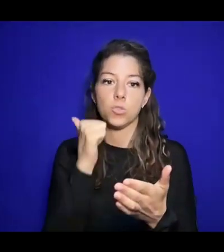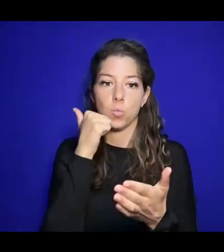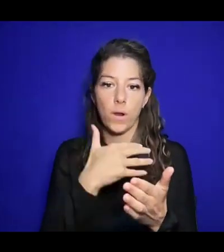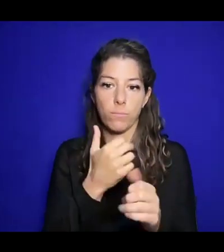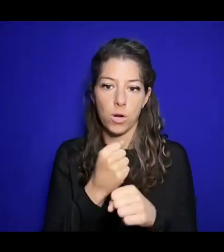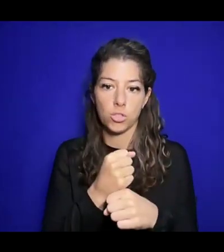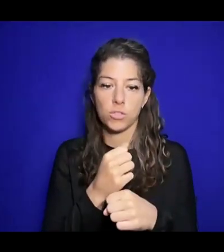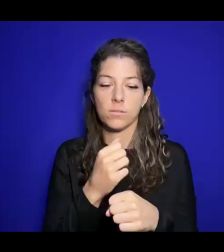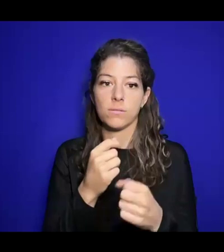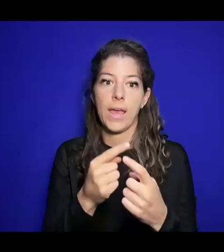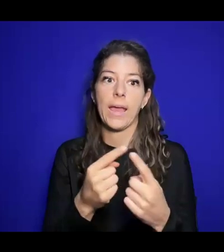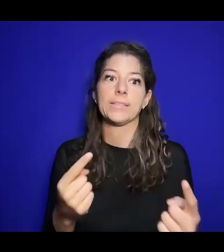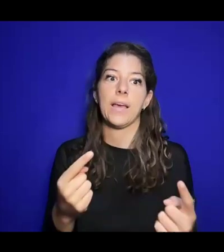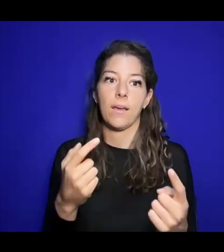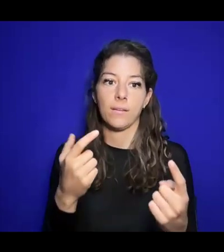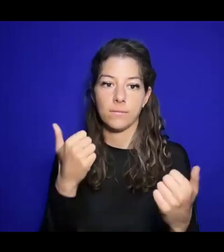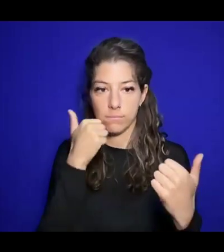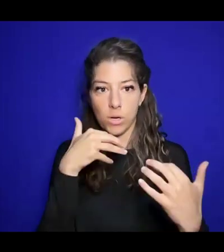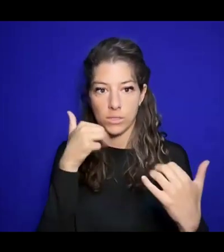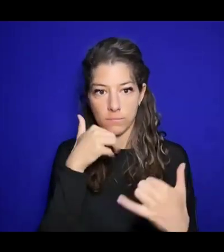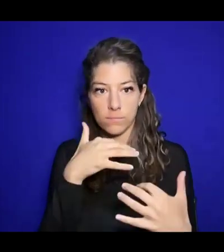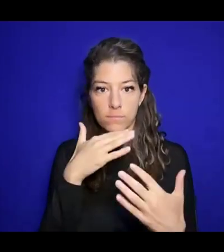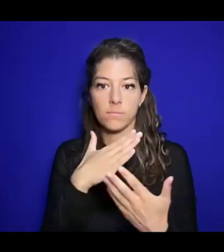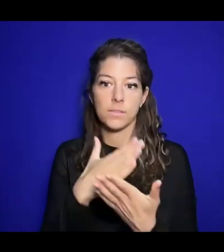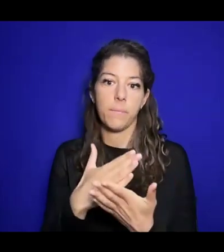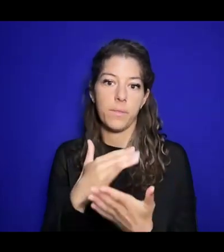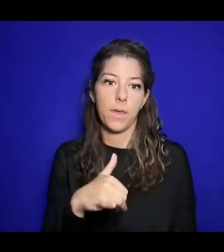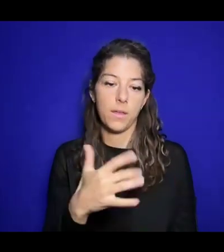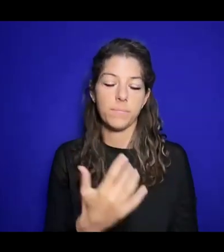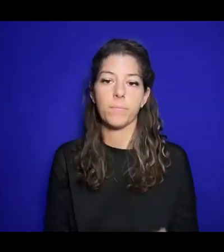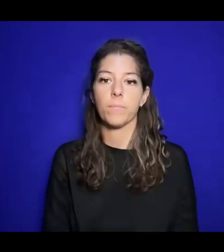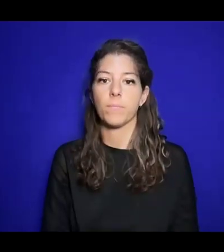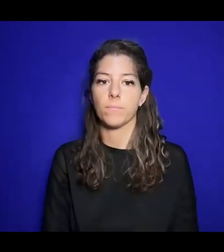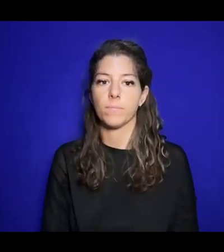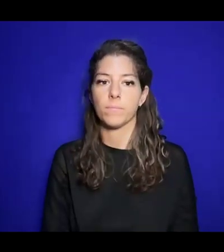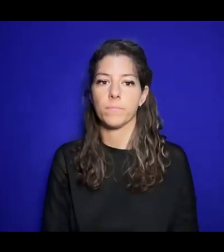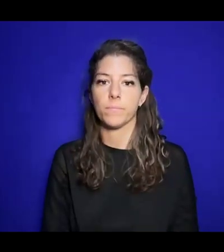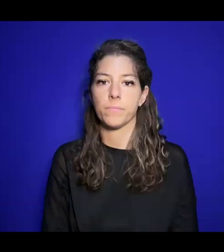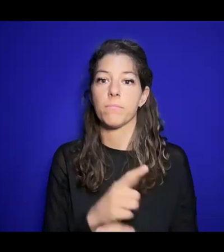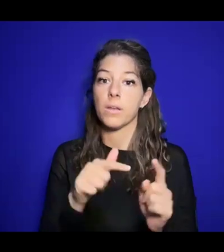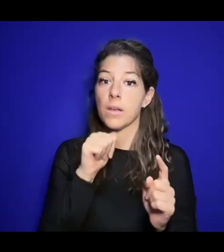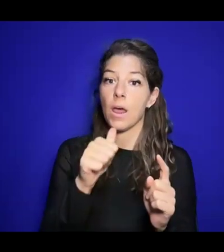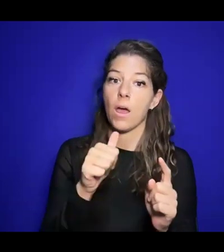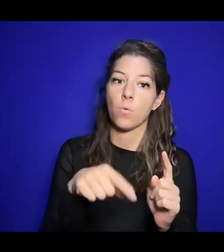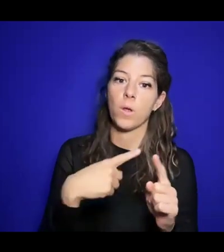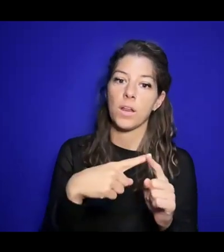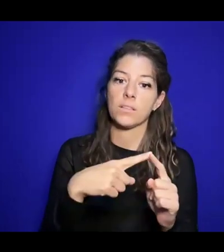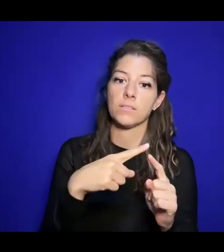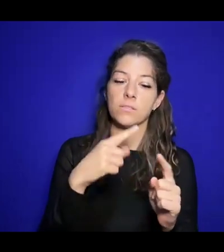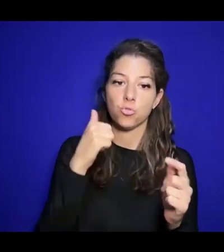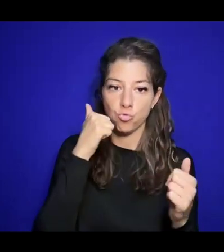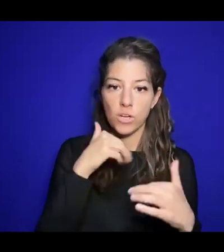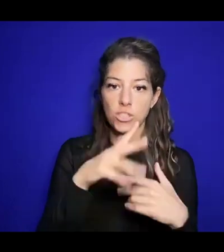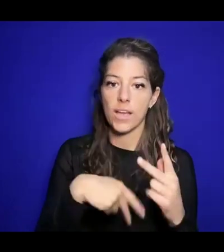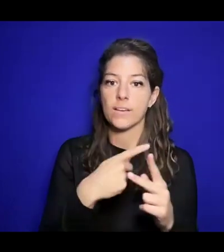production, antiperspirants. They stop the perspiration, but not when it's like this drenching kind